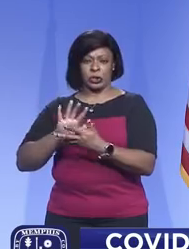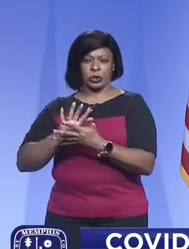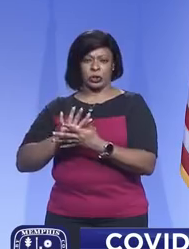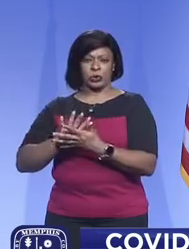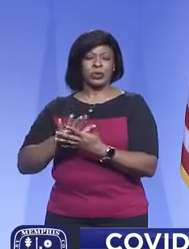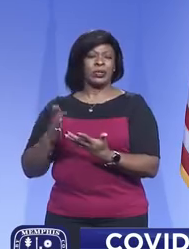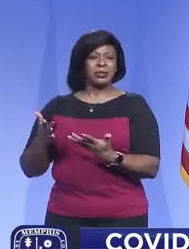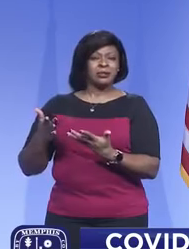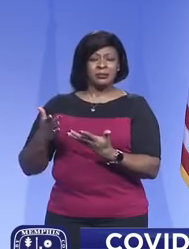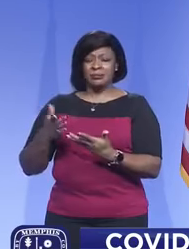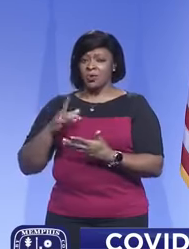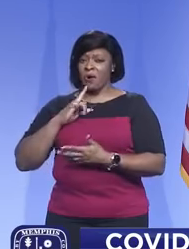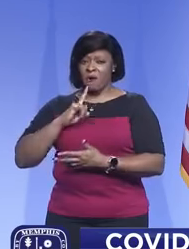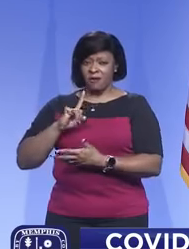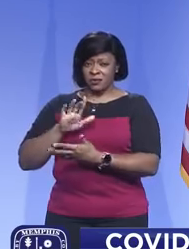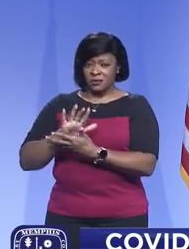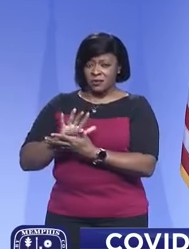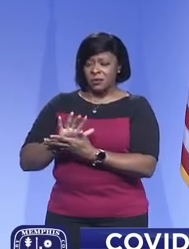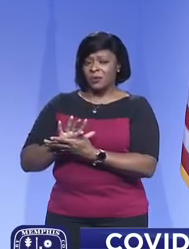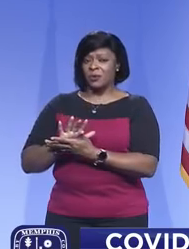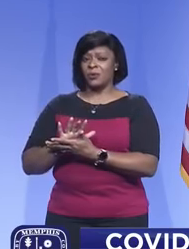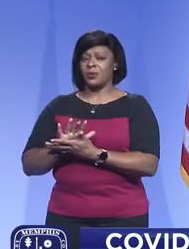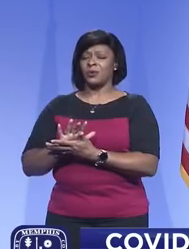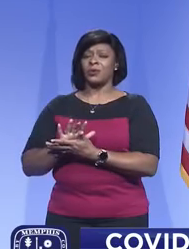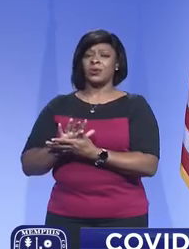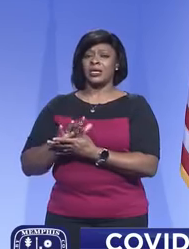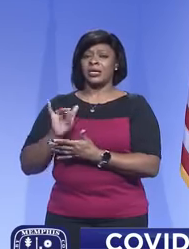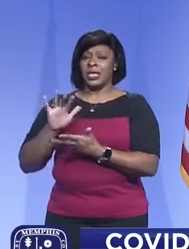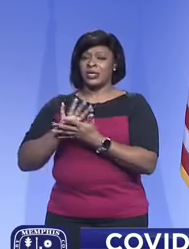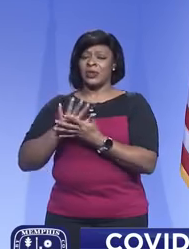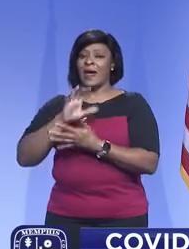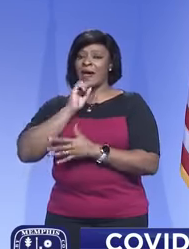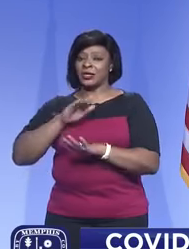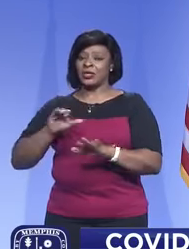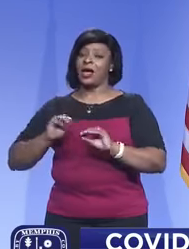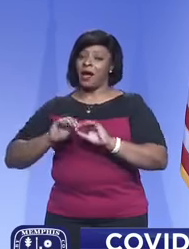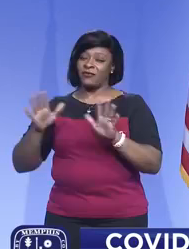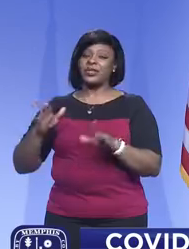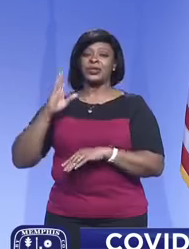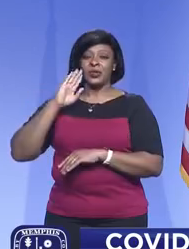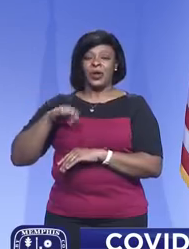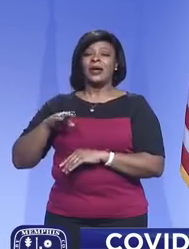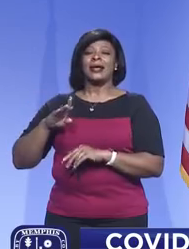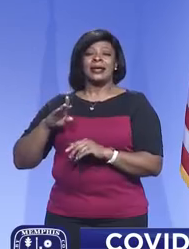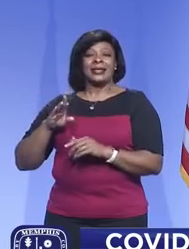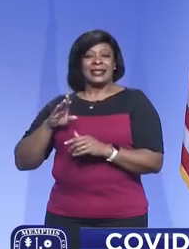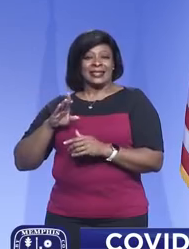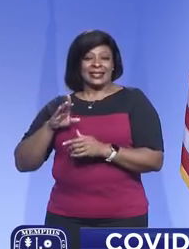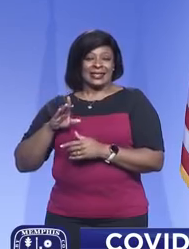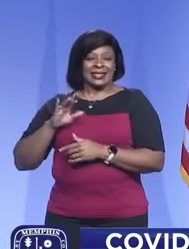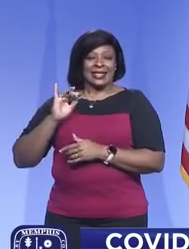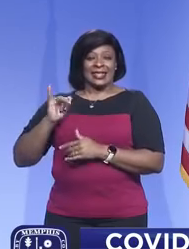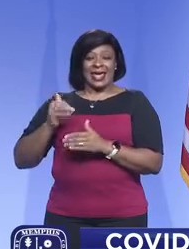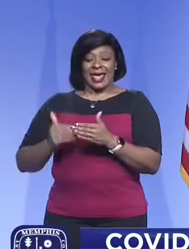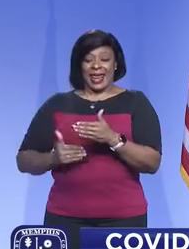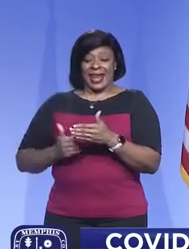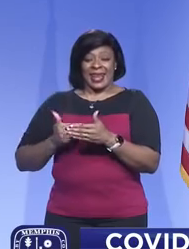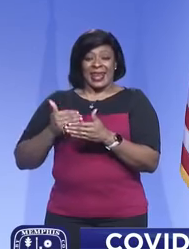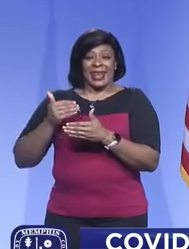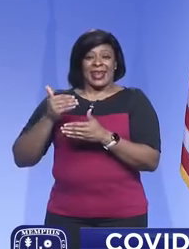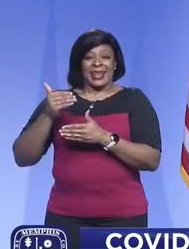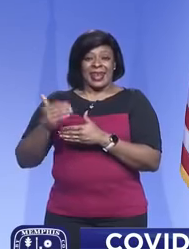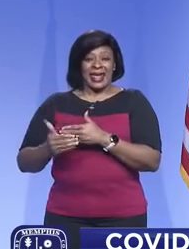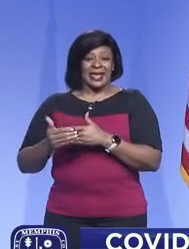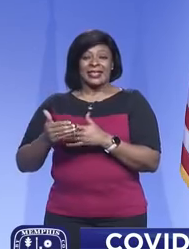mean, are schools and filled with school-age children, obviously, kind of the next areas where we may see